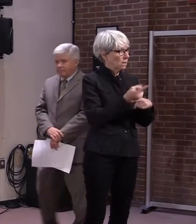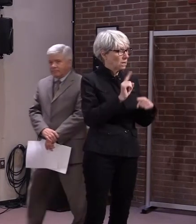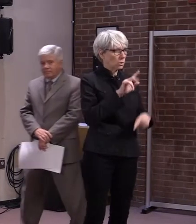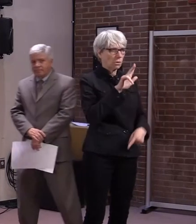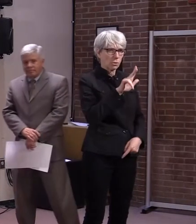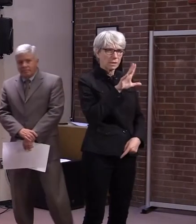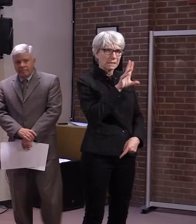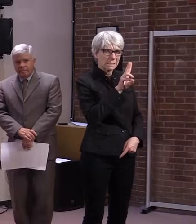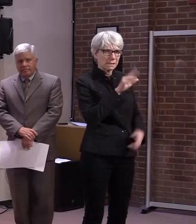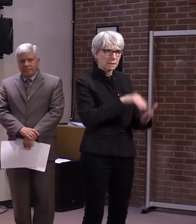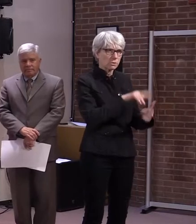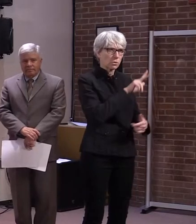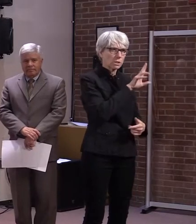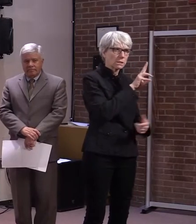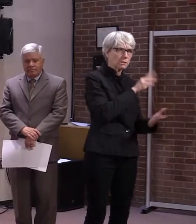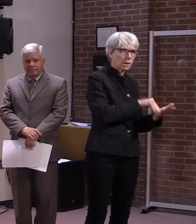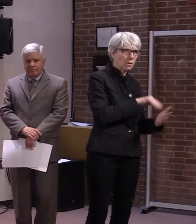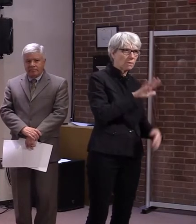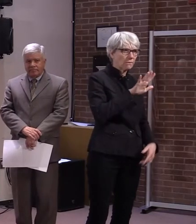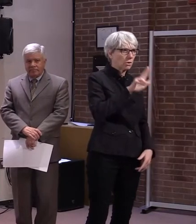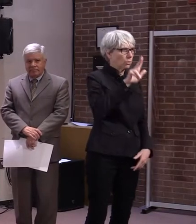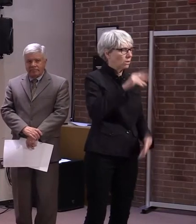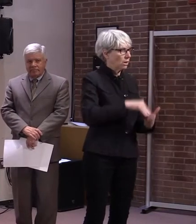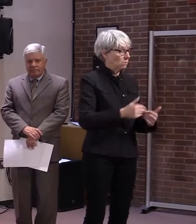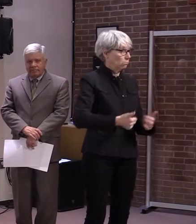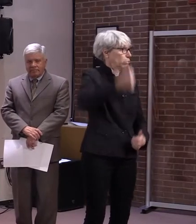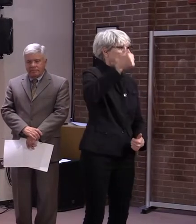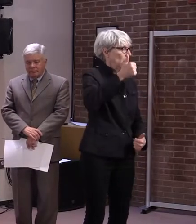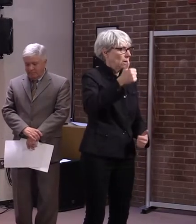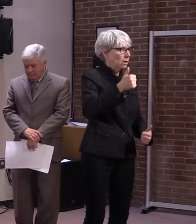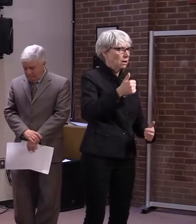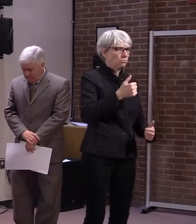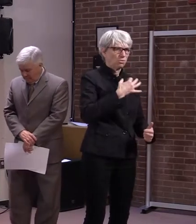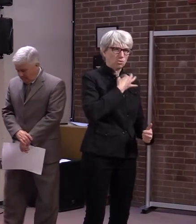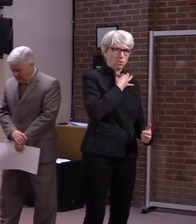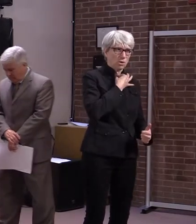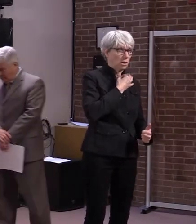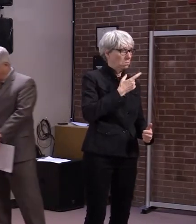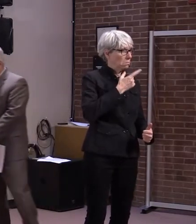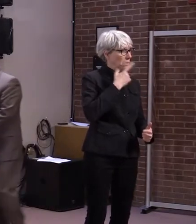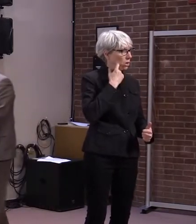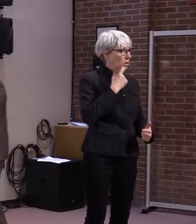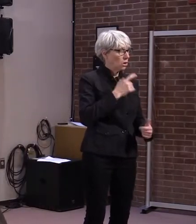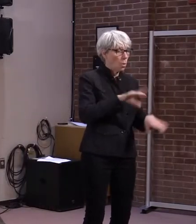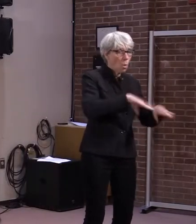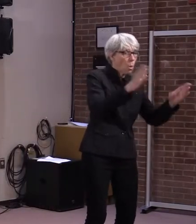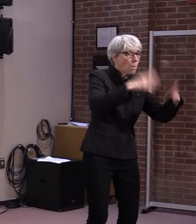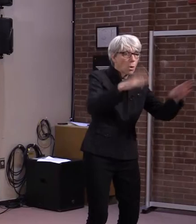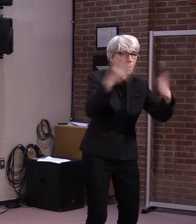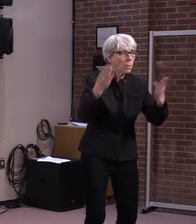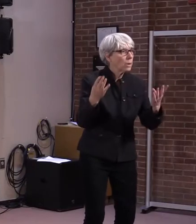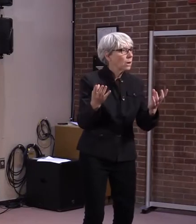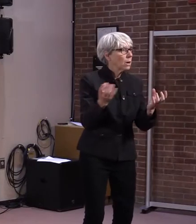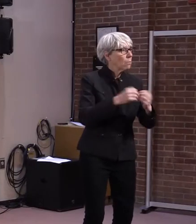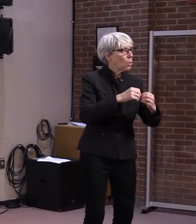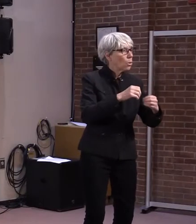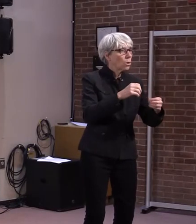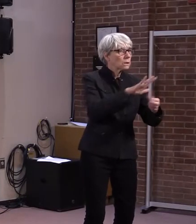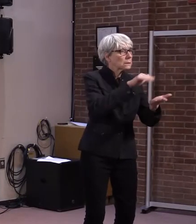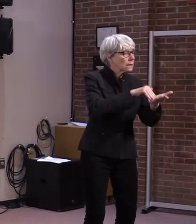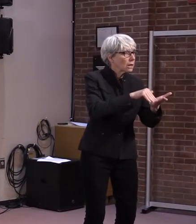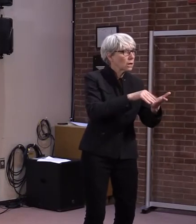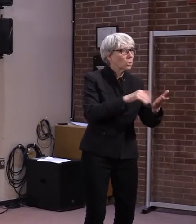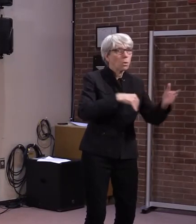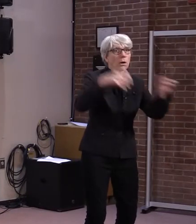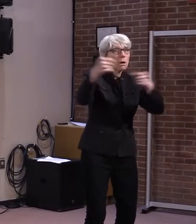week. What is that spike attributed to? Is that just putting more resources where there was a high demand for testing? And where does this